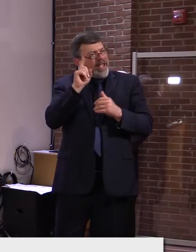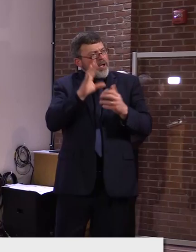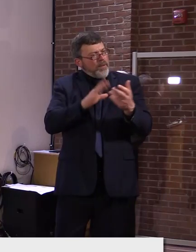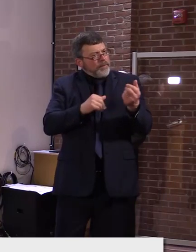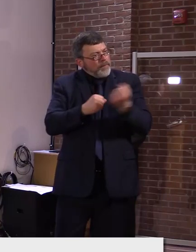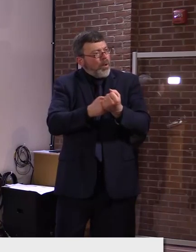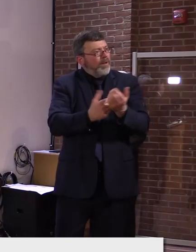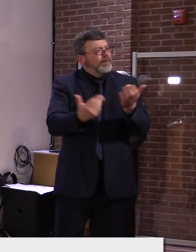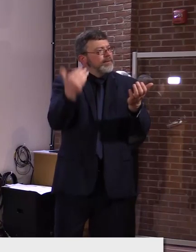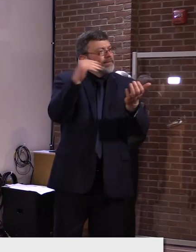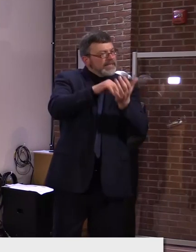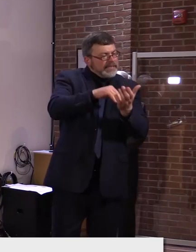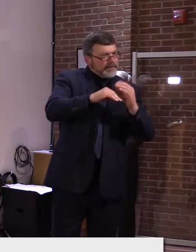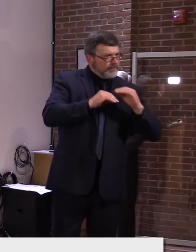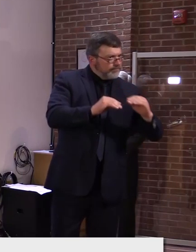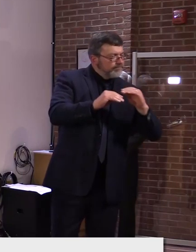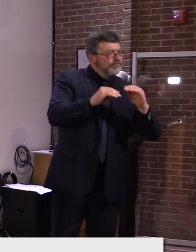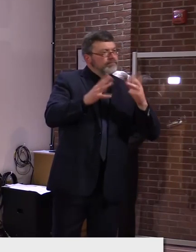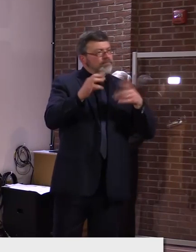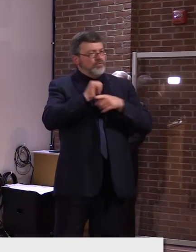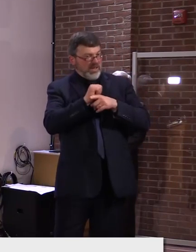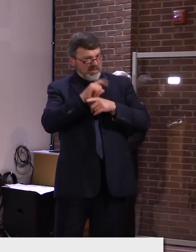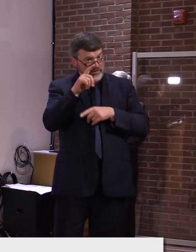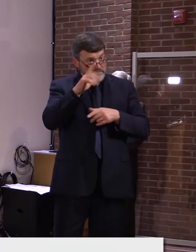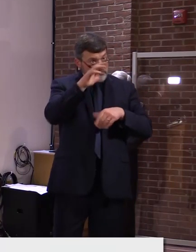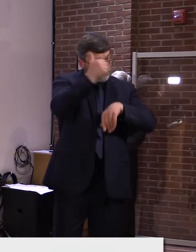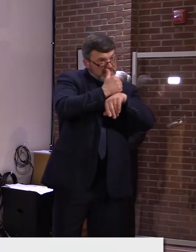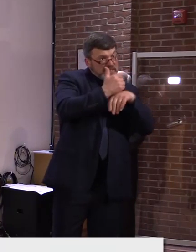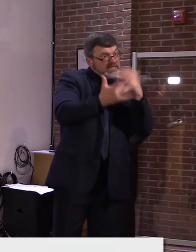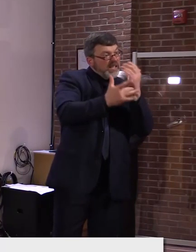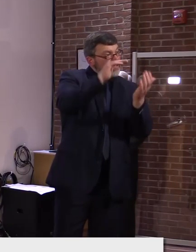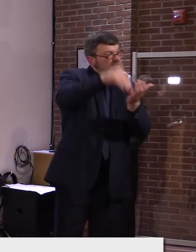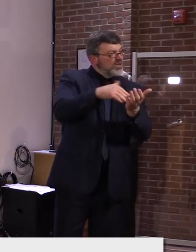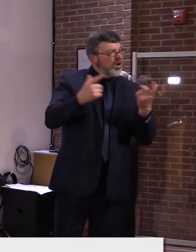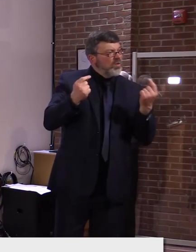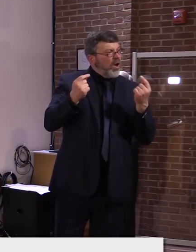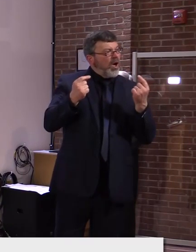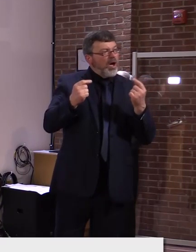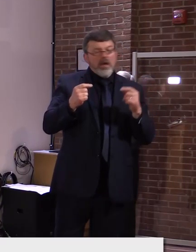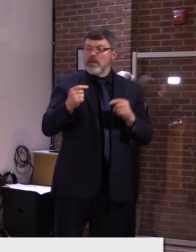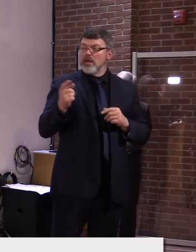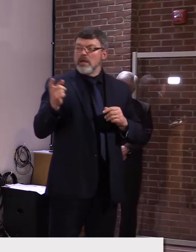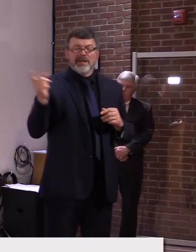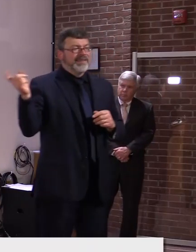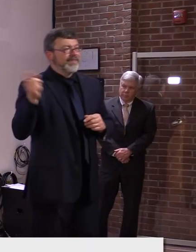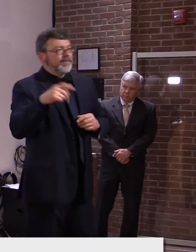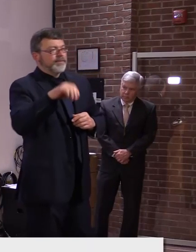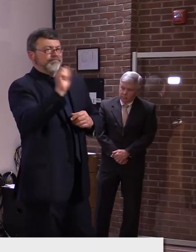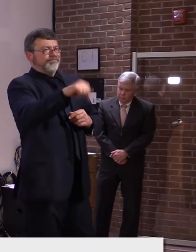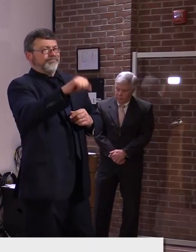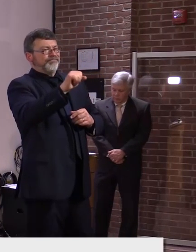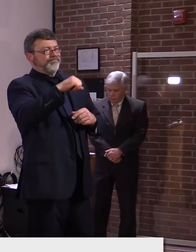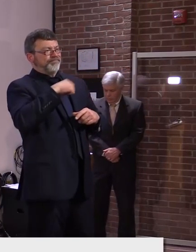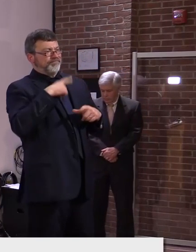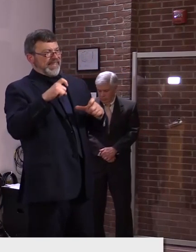Investing in career technical education is important. We need to bolster the trades. We've seen that's an